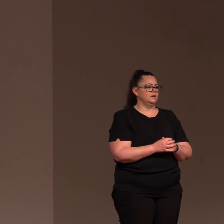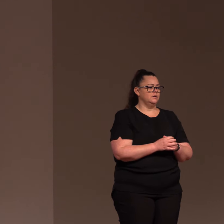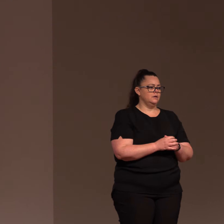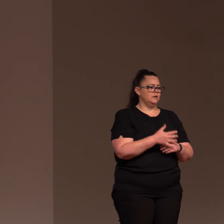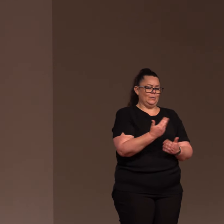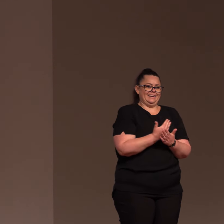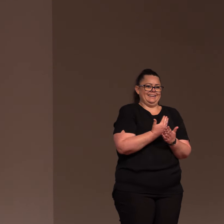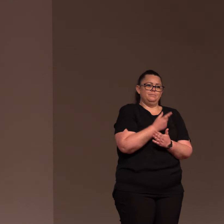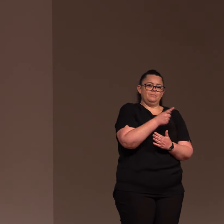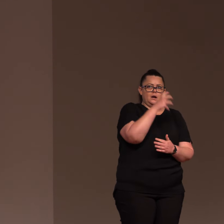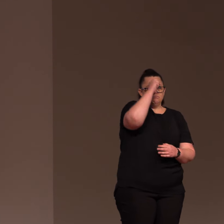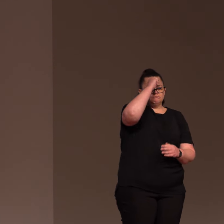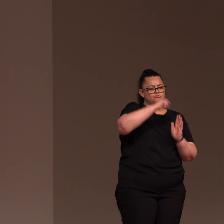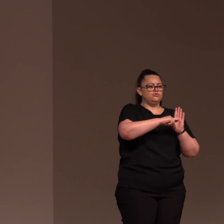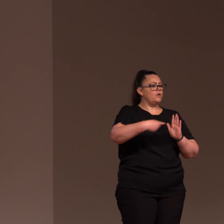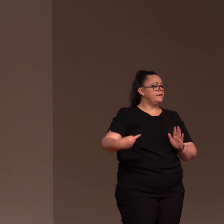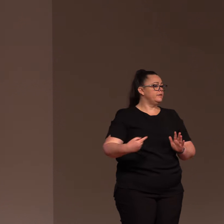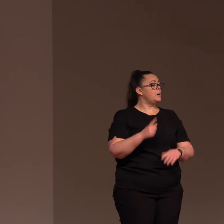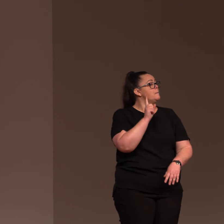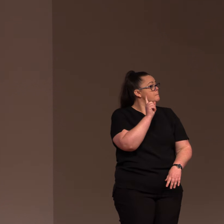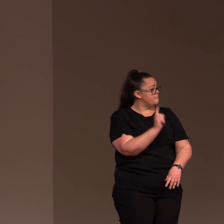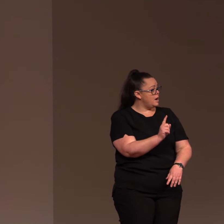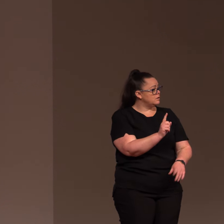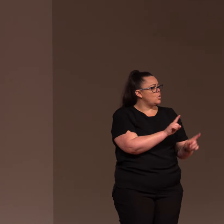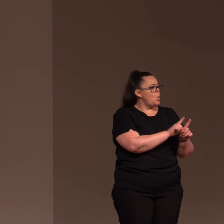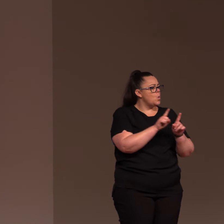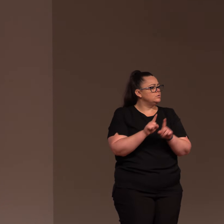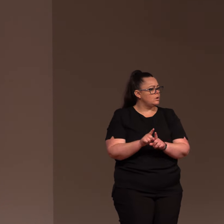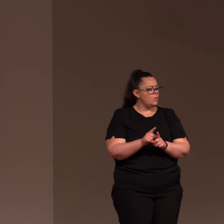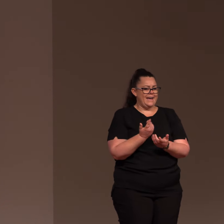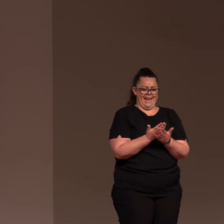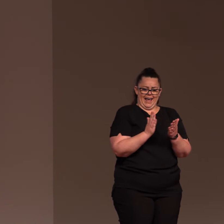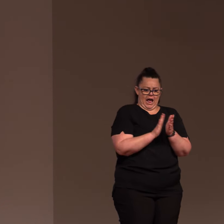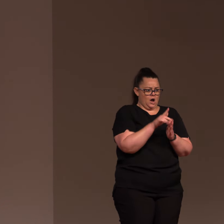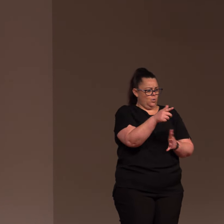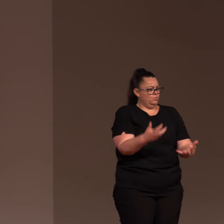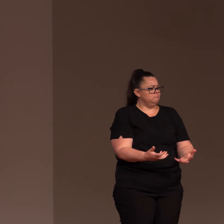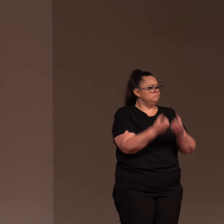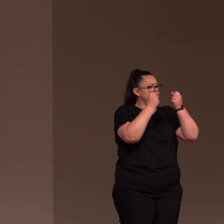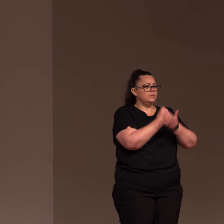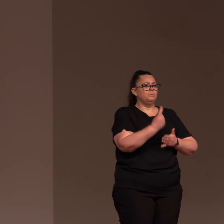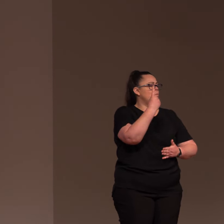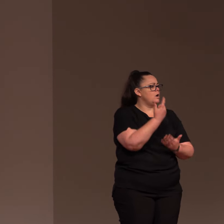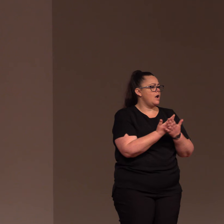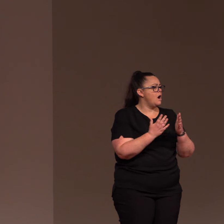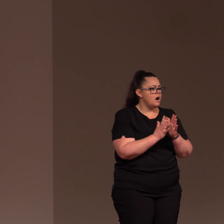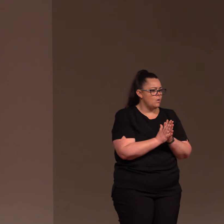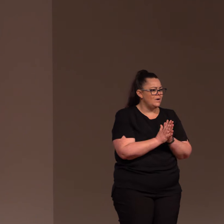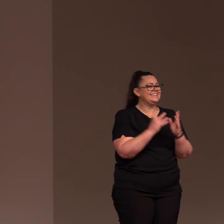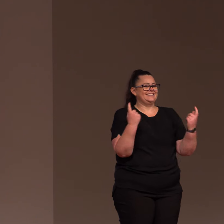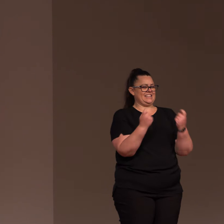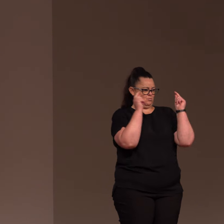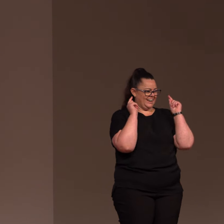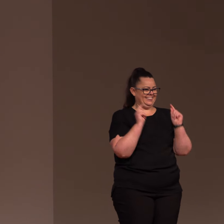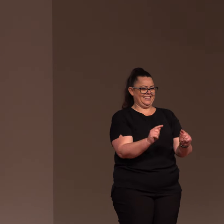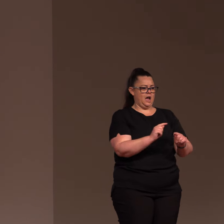life. But I also want to talk about what got you to number one, because we're here to celebrate that as well, because that will be long